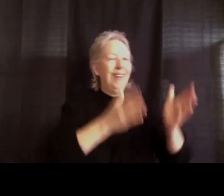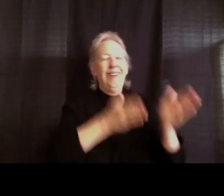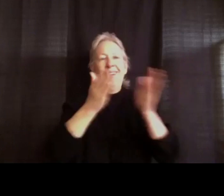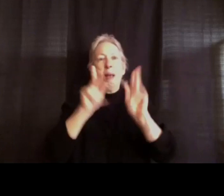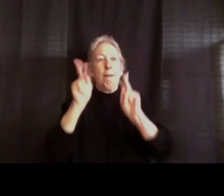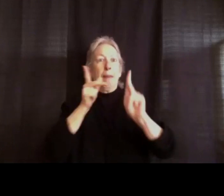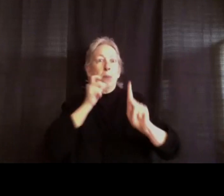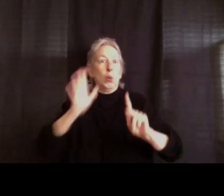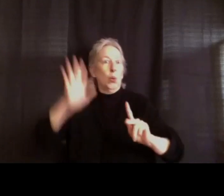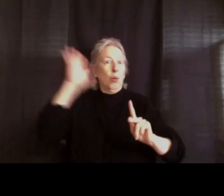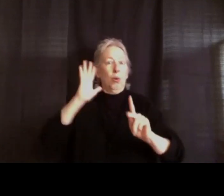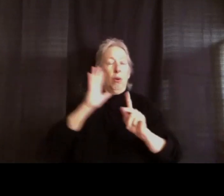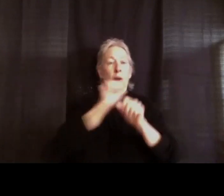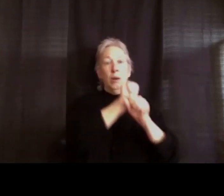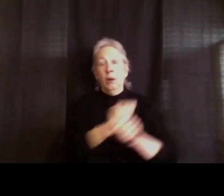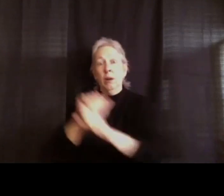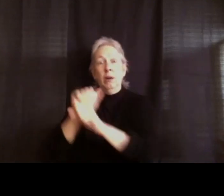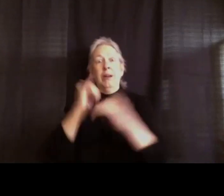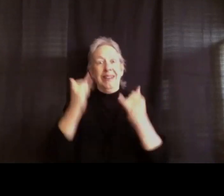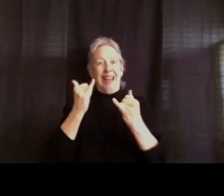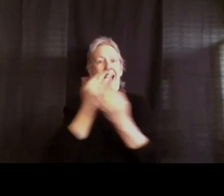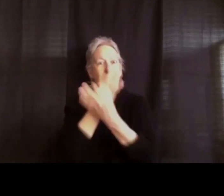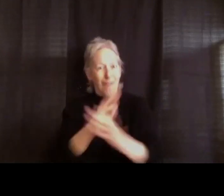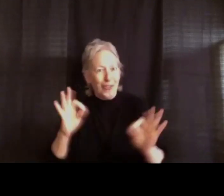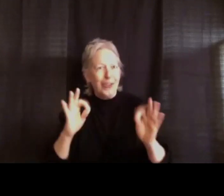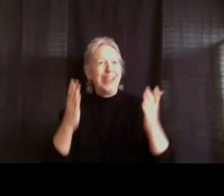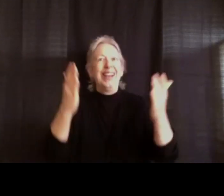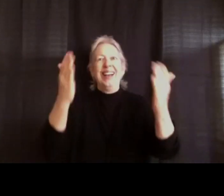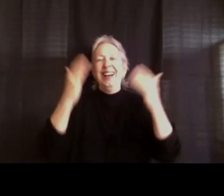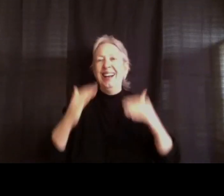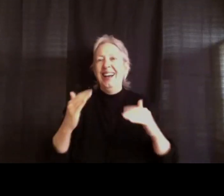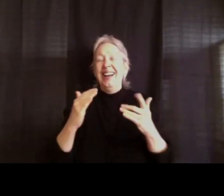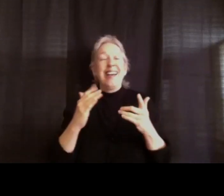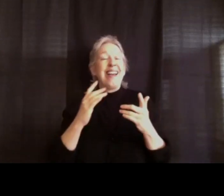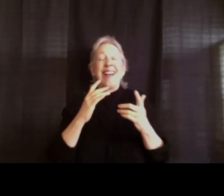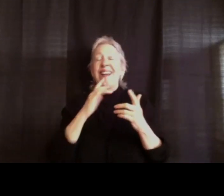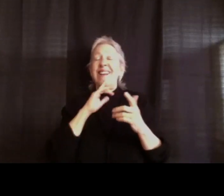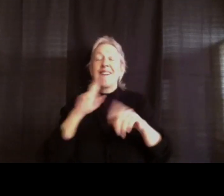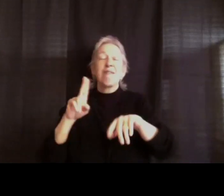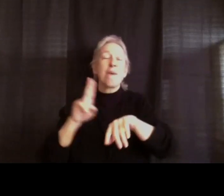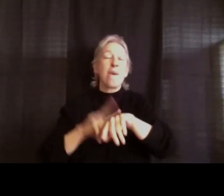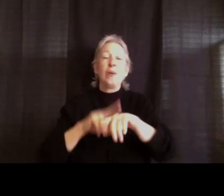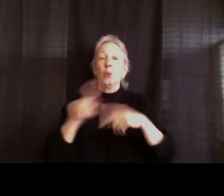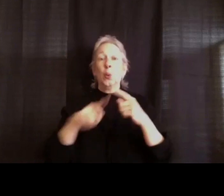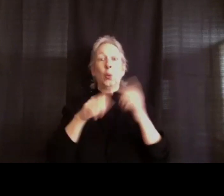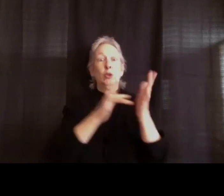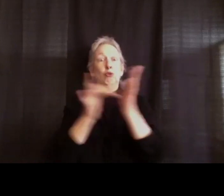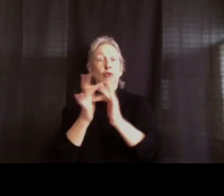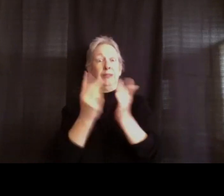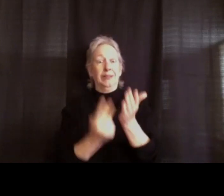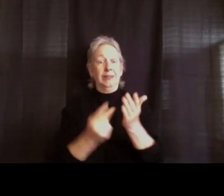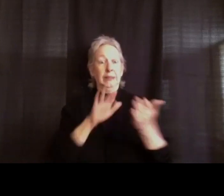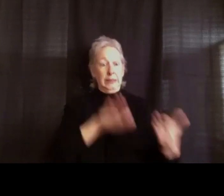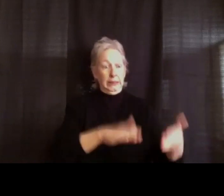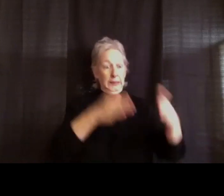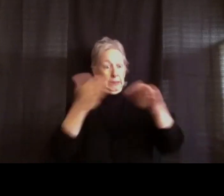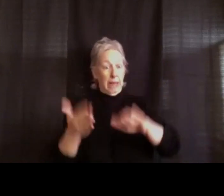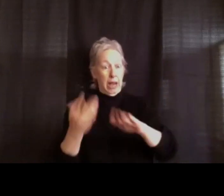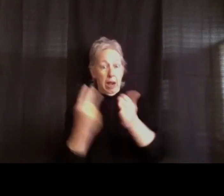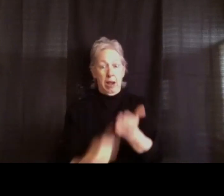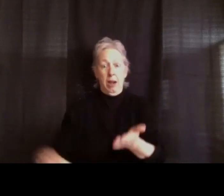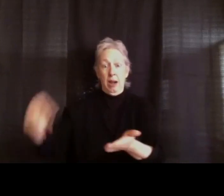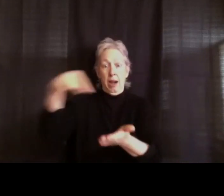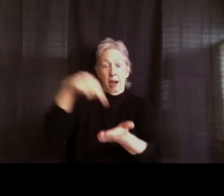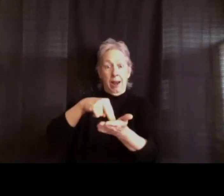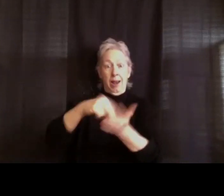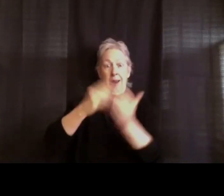was no people. And most profoundly, the death and resurrection of Christ ushered in a new